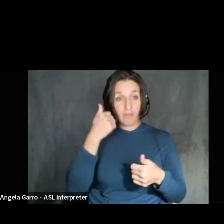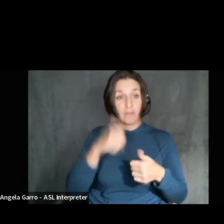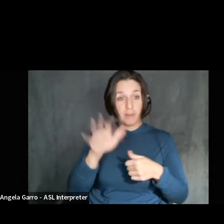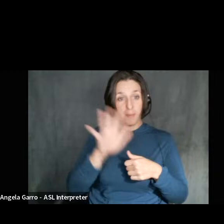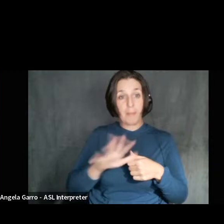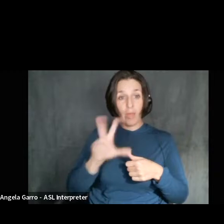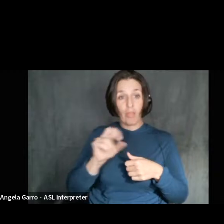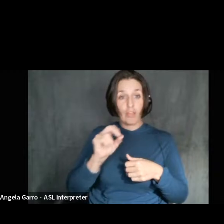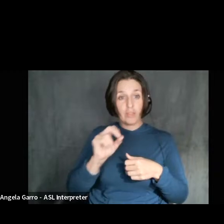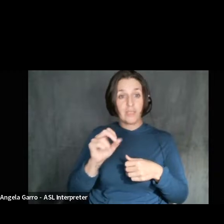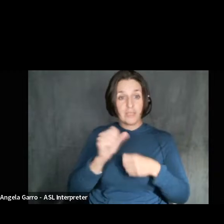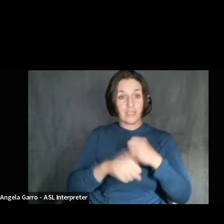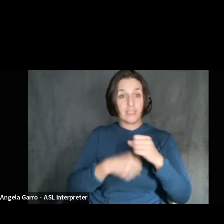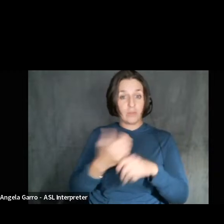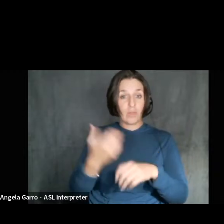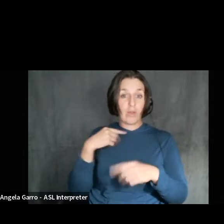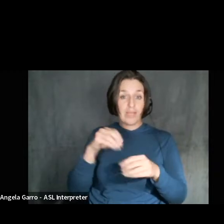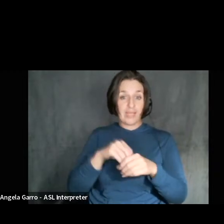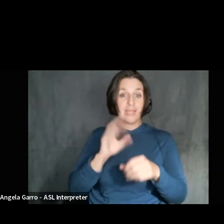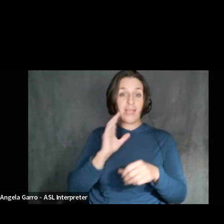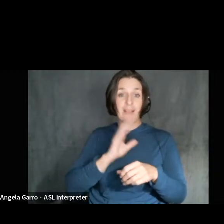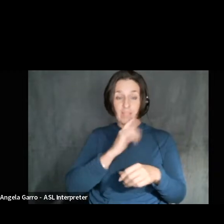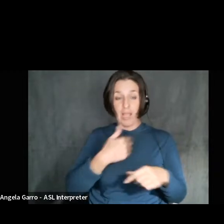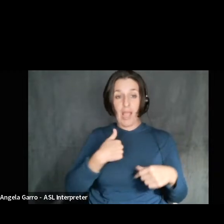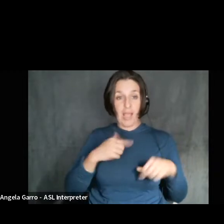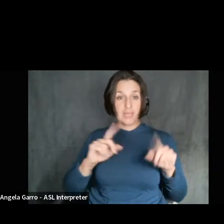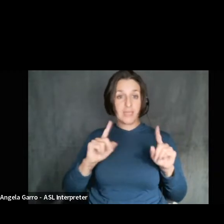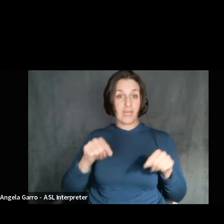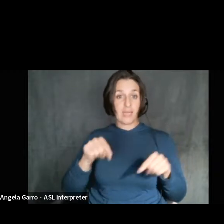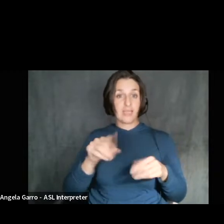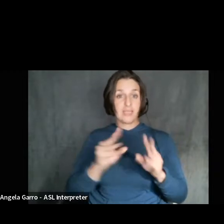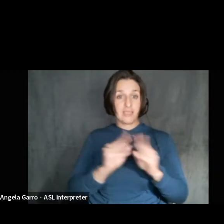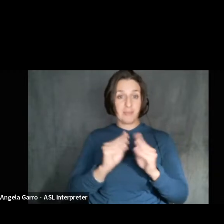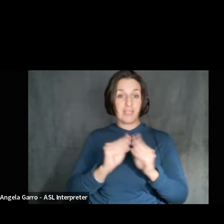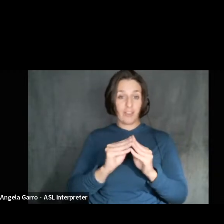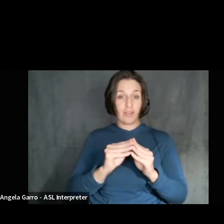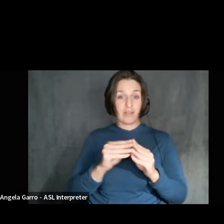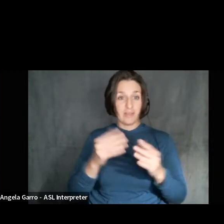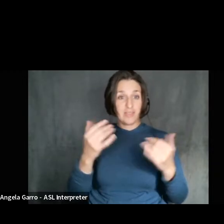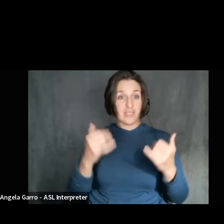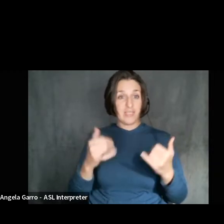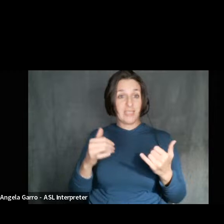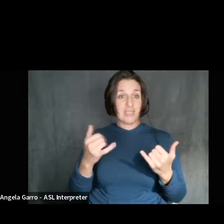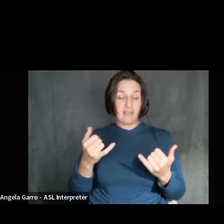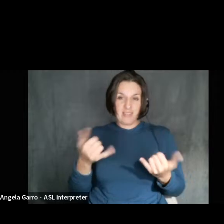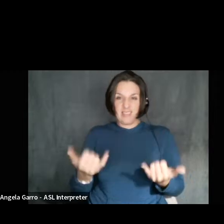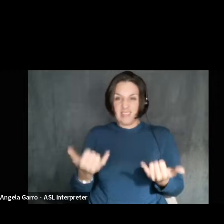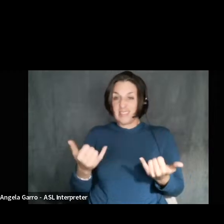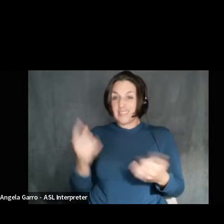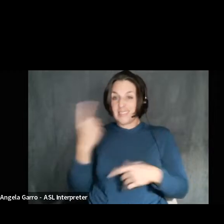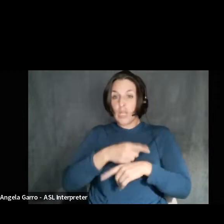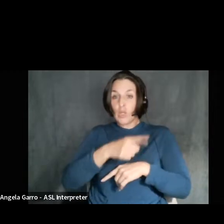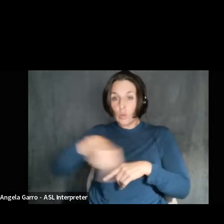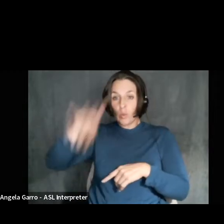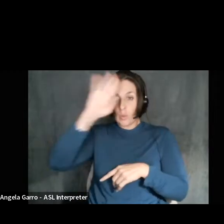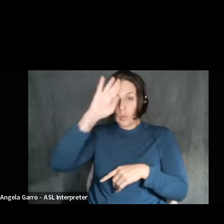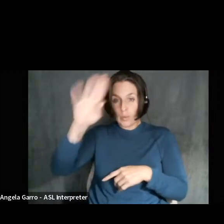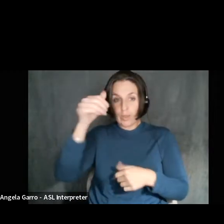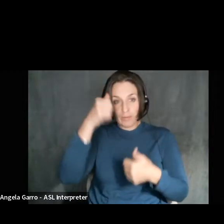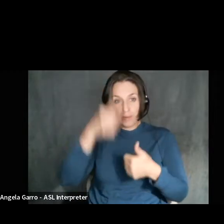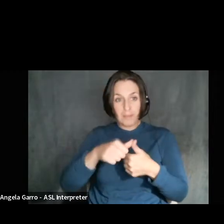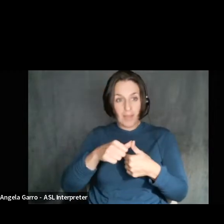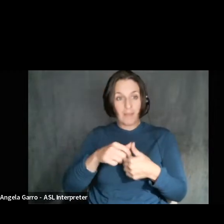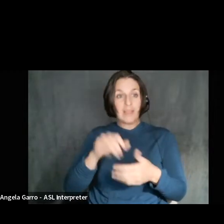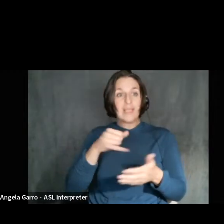in the Burlingame cafeteria when I attended this meeting. And it's a day that you remember, and it's a day that's important. And it's